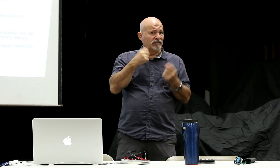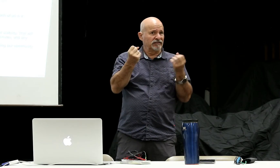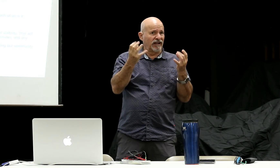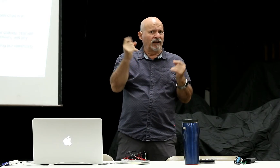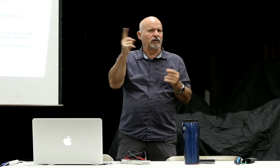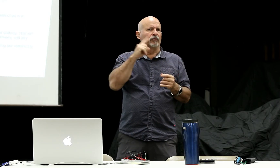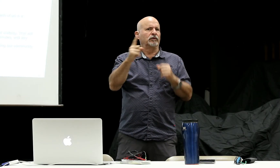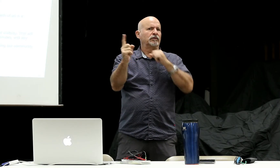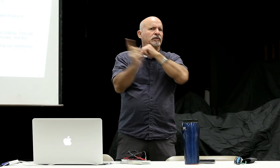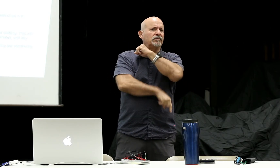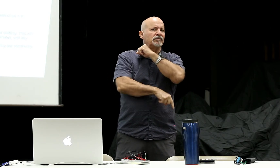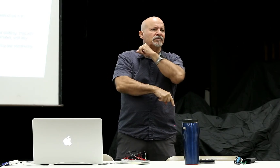would need an interpreter there.